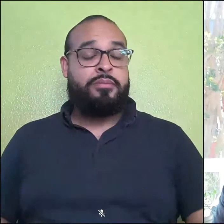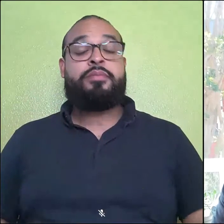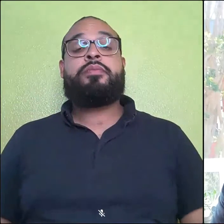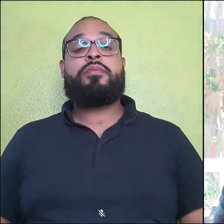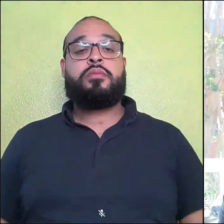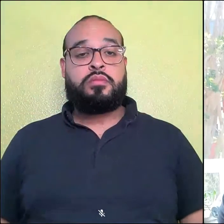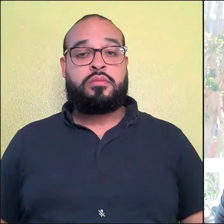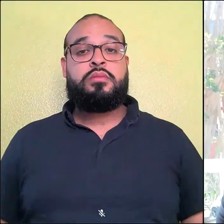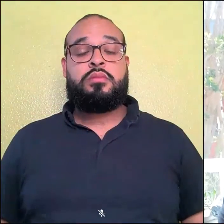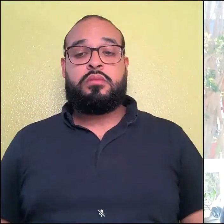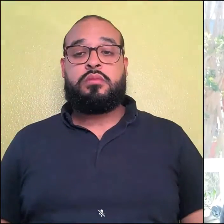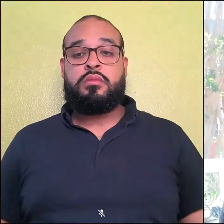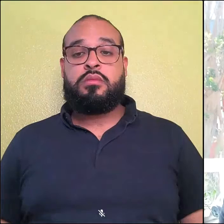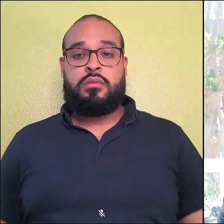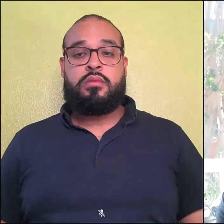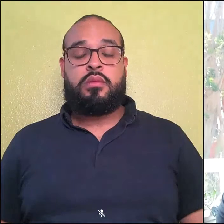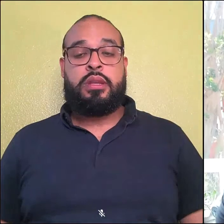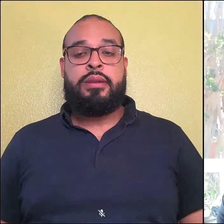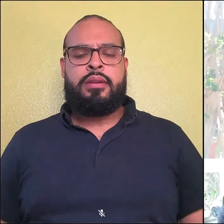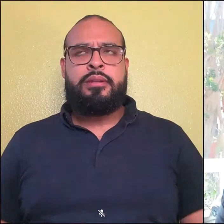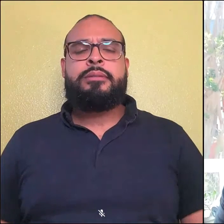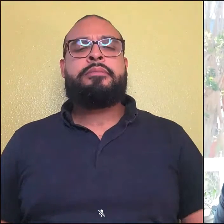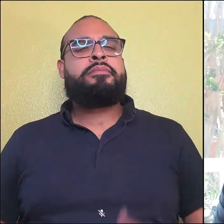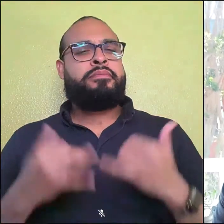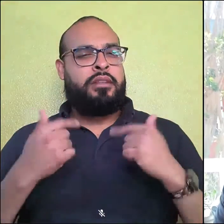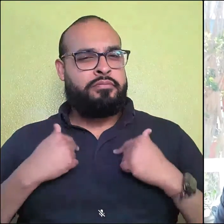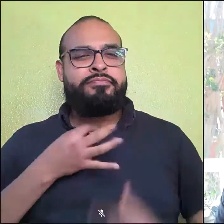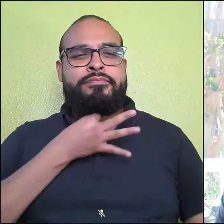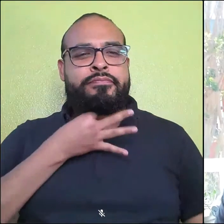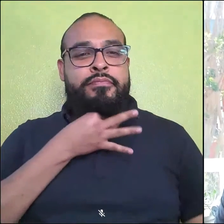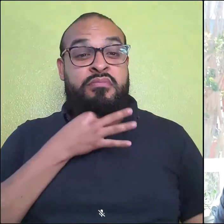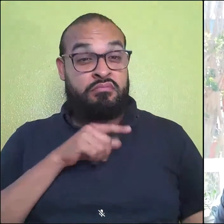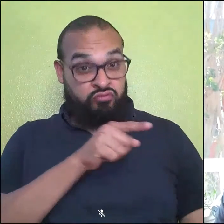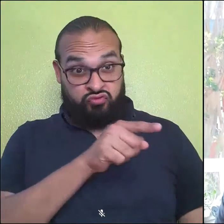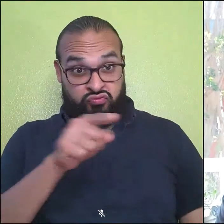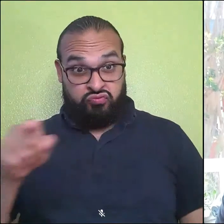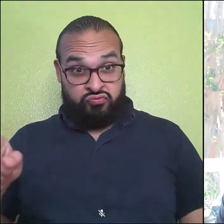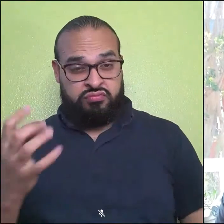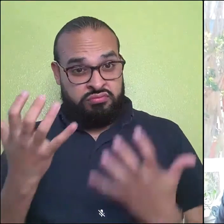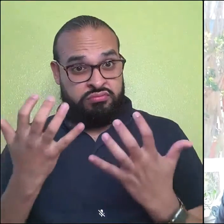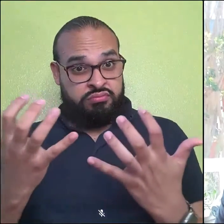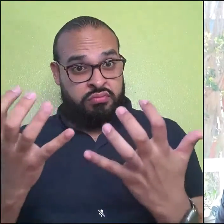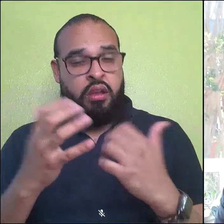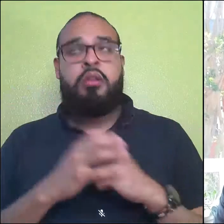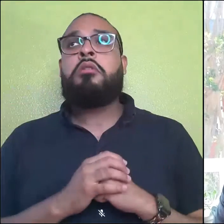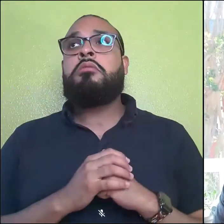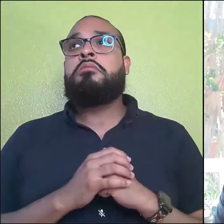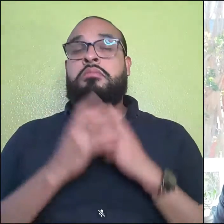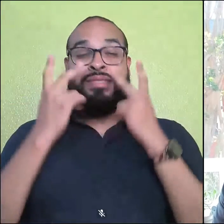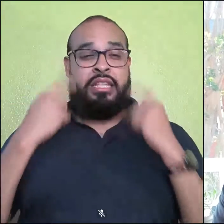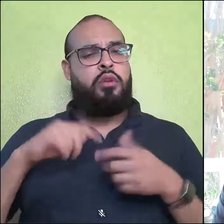as you're hearing me share about some of my own challenges with my own kind of childhood and growing